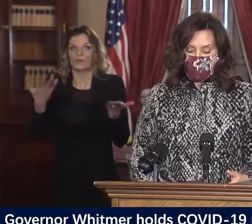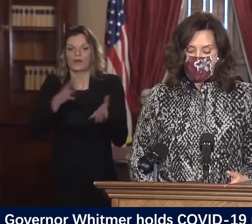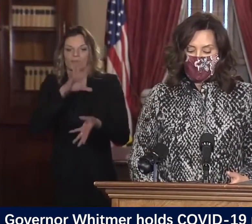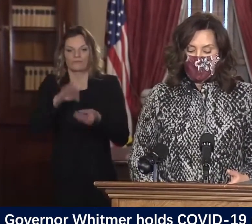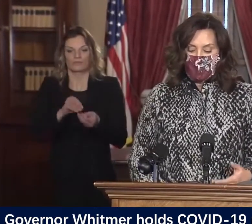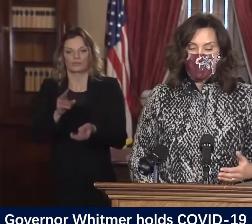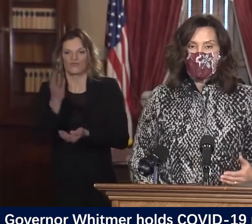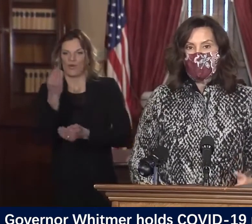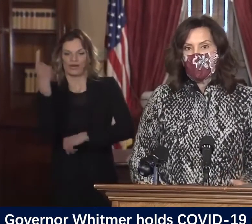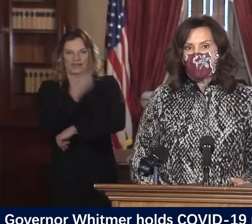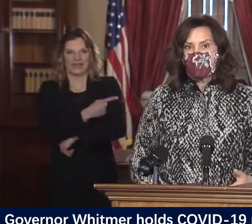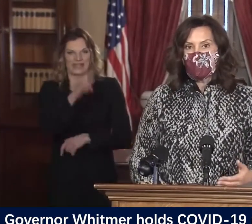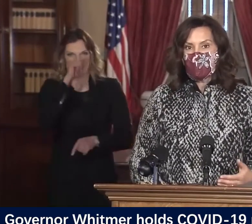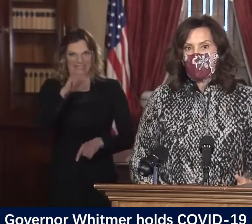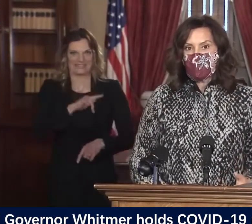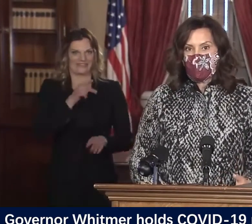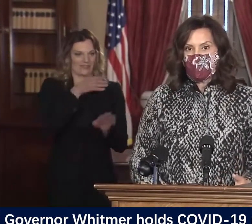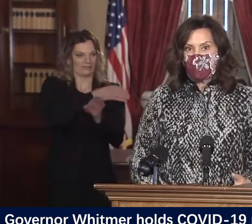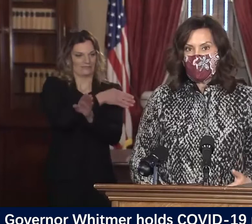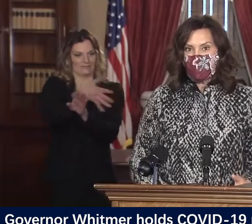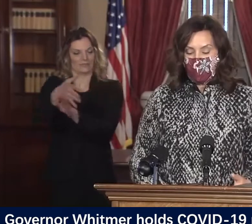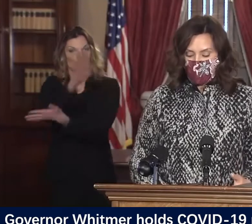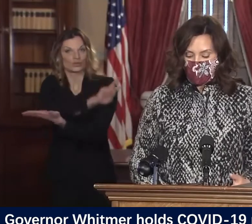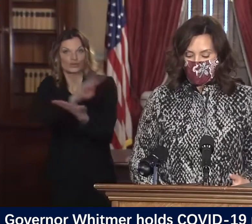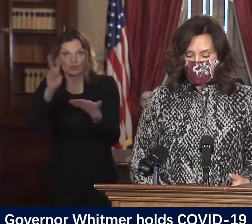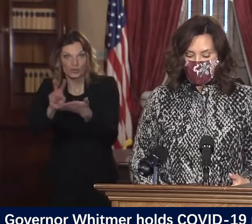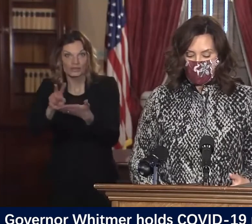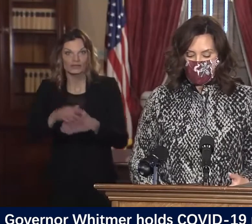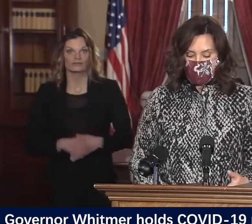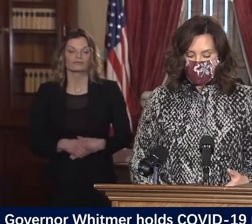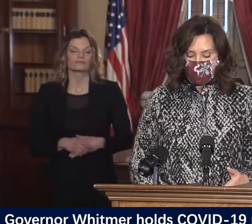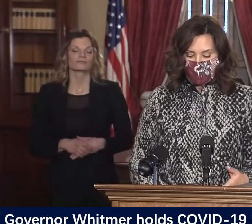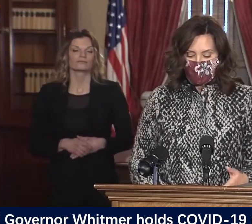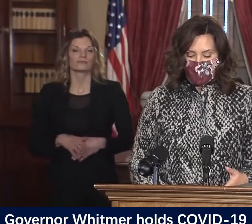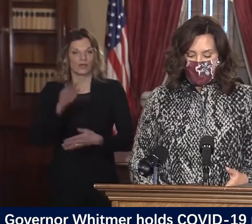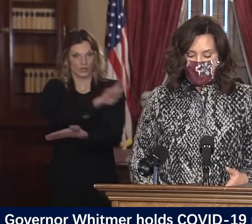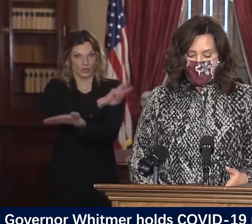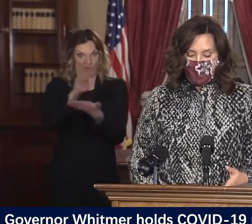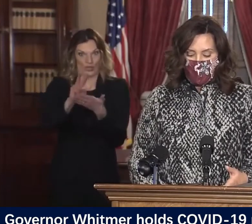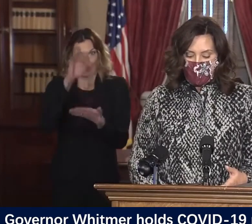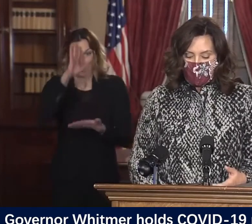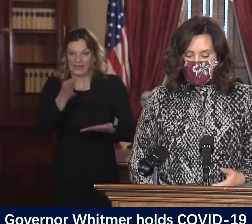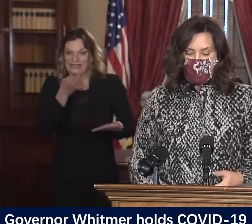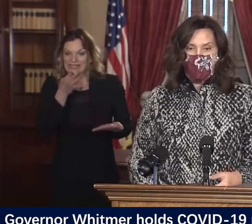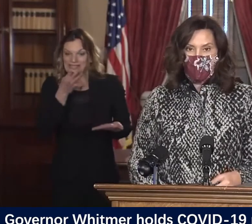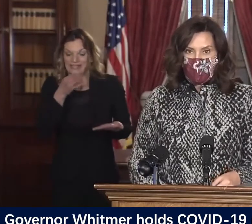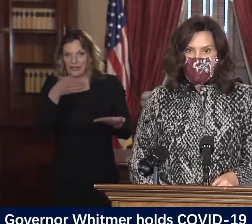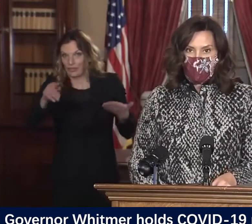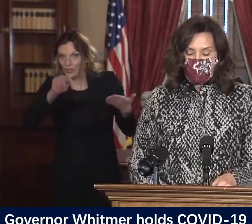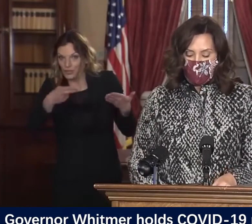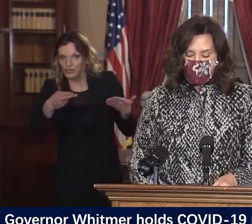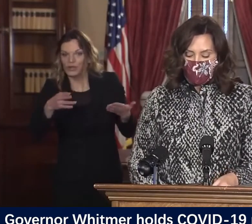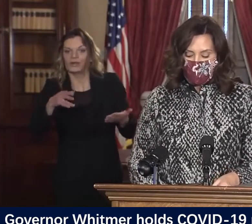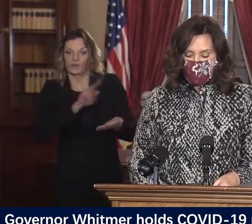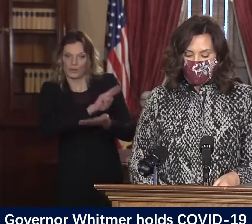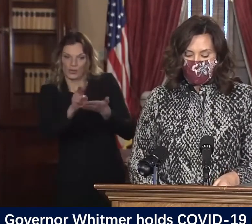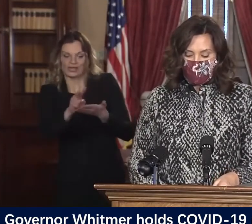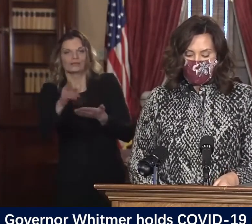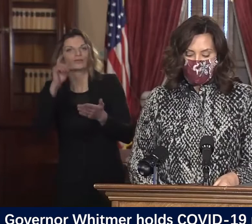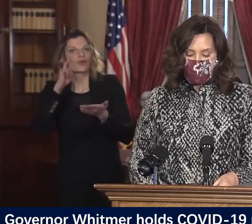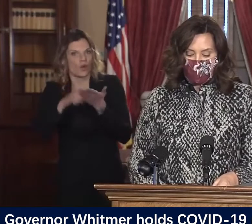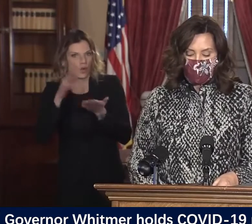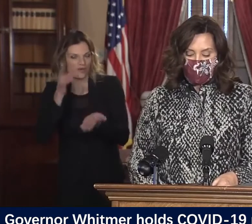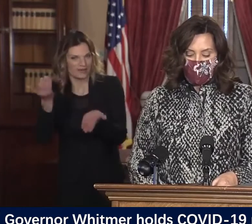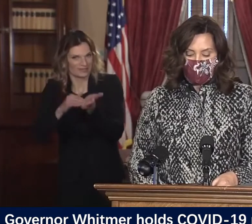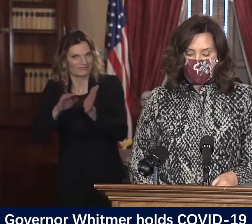Thanksgiving, and we will likely start to see the impact then. We need more time to measure the numbers